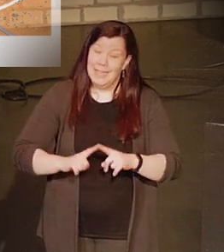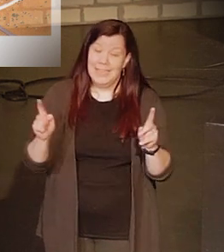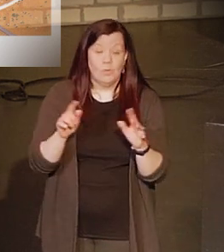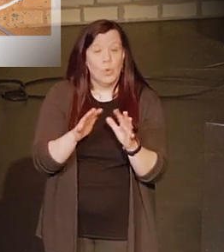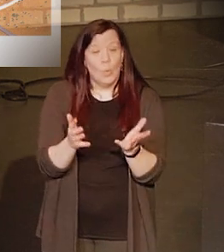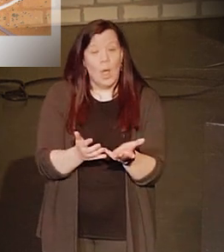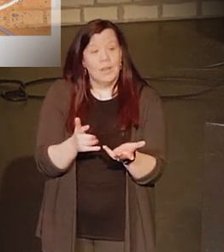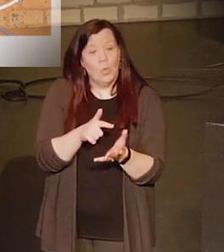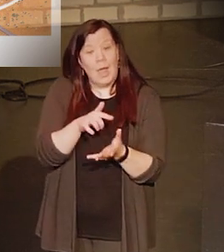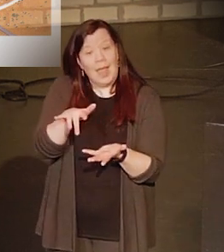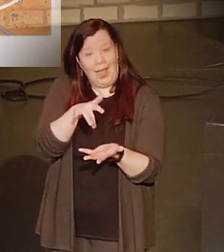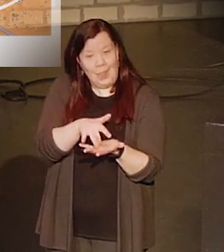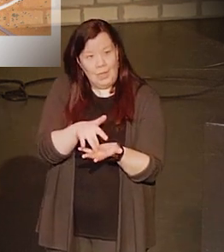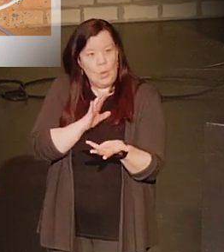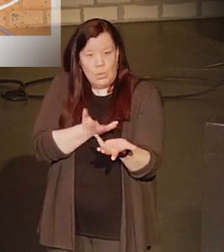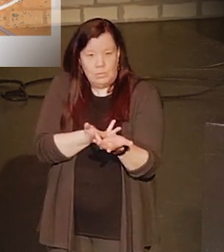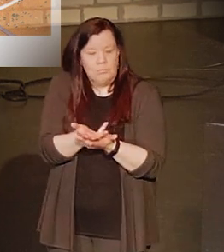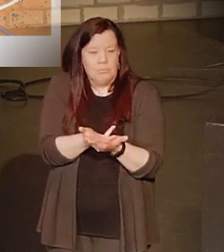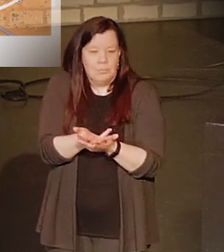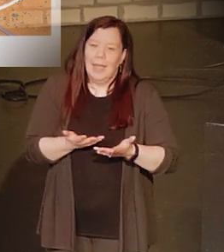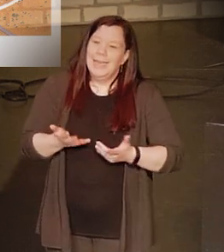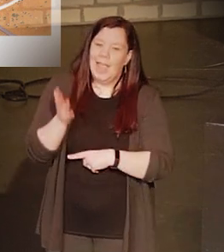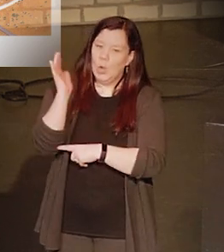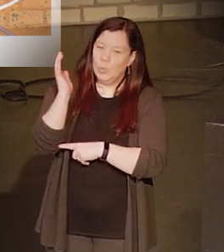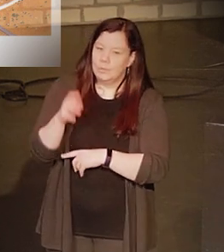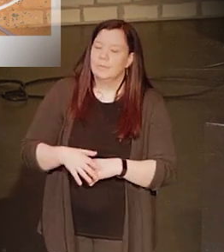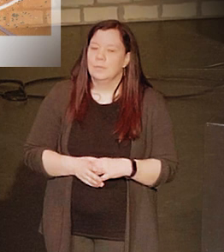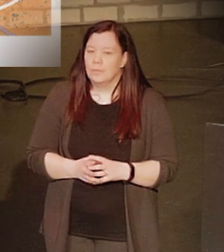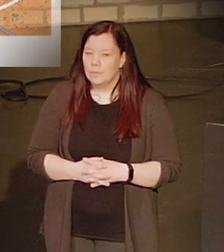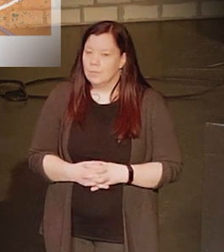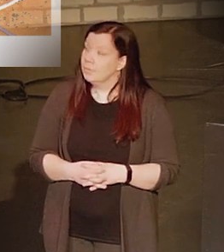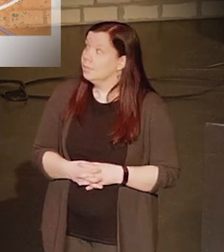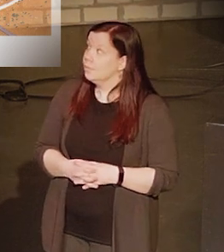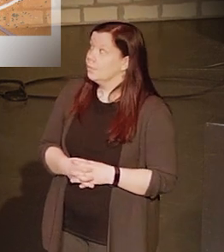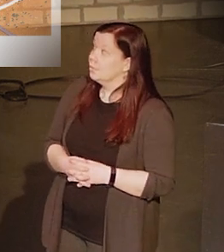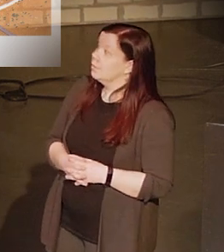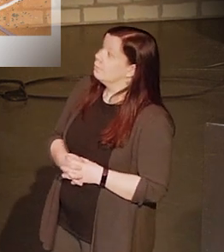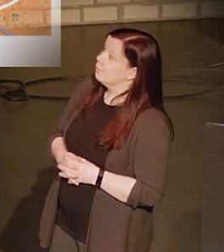Athens that I want to explore with you for the remainder of this talk.